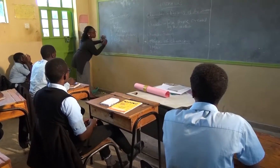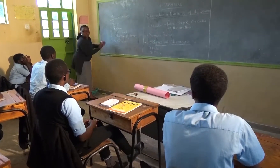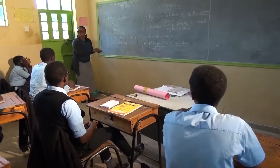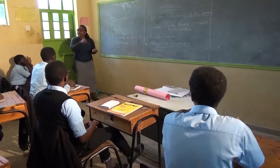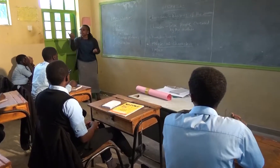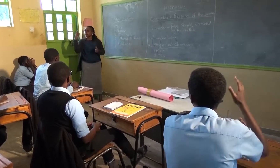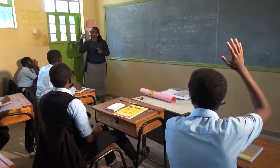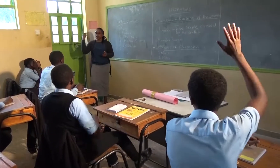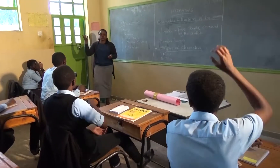another.